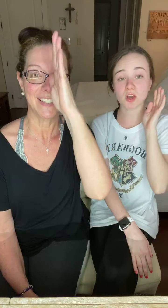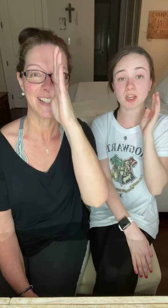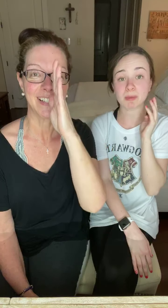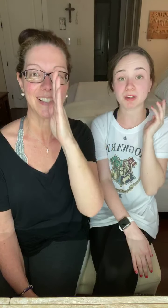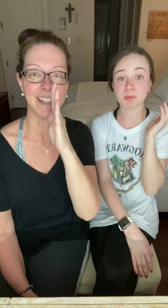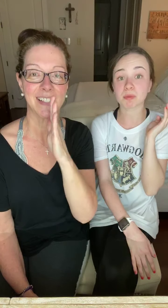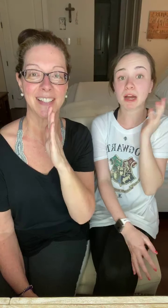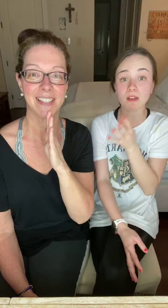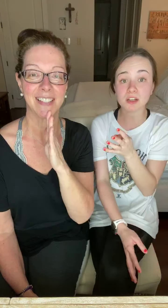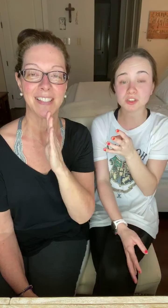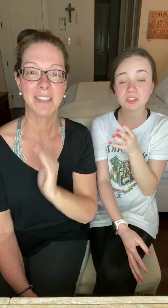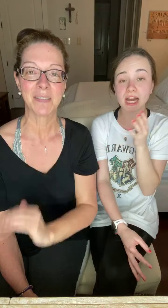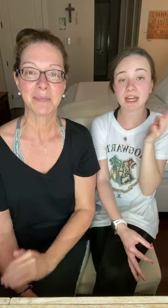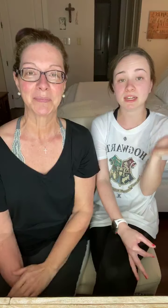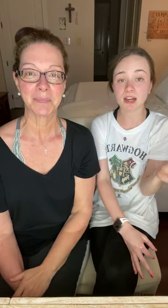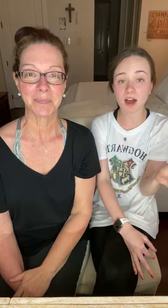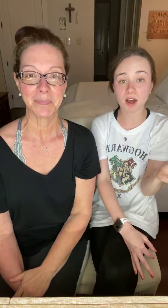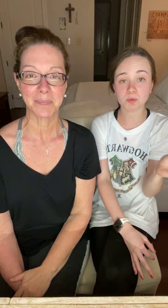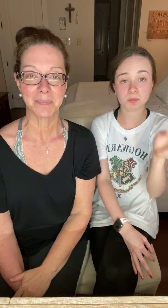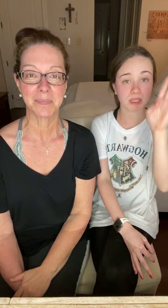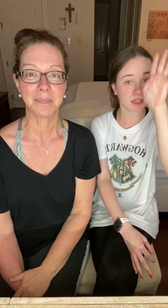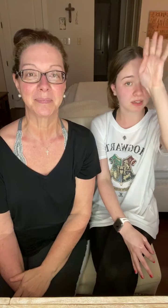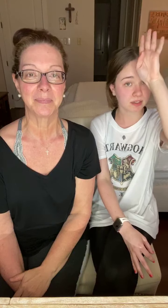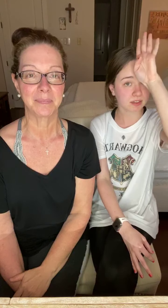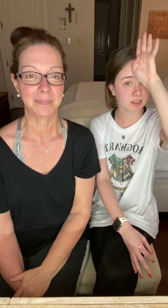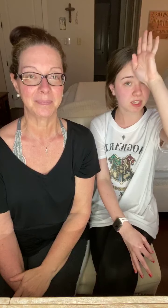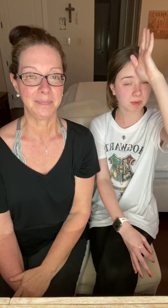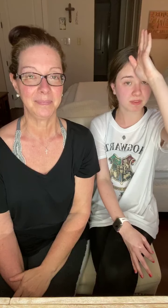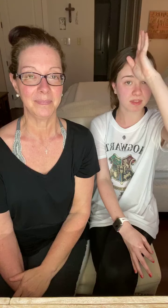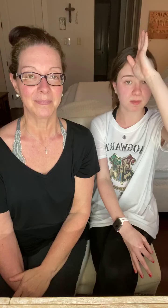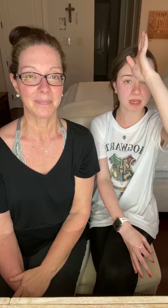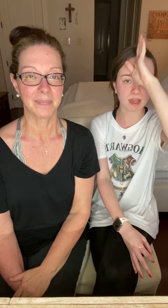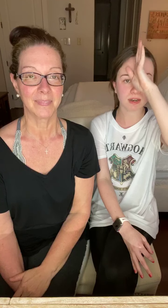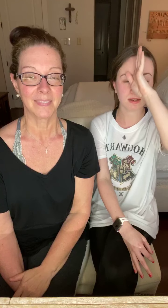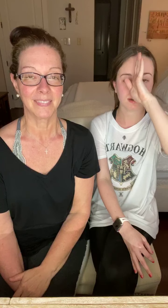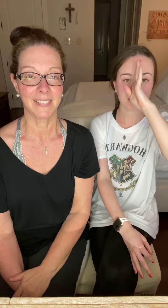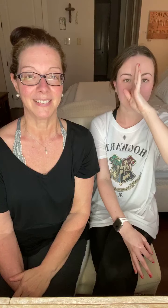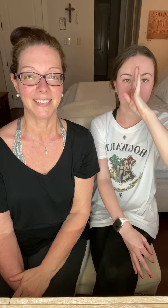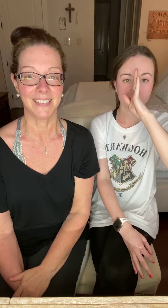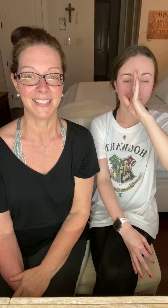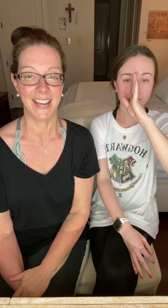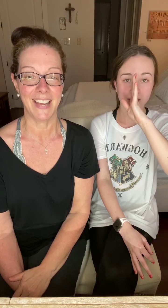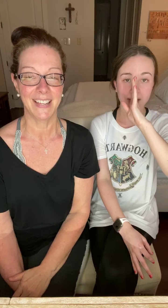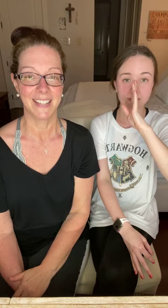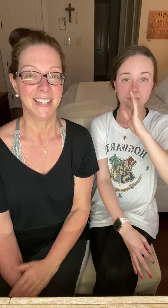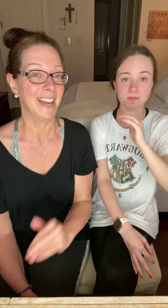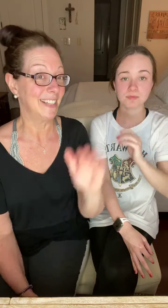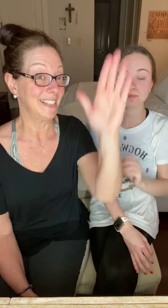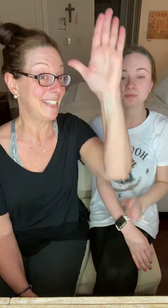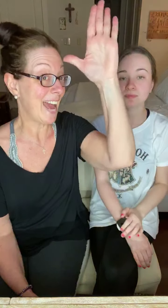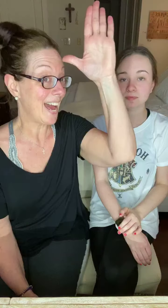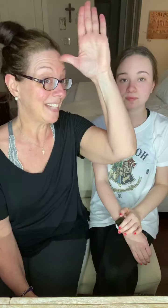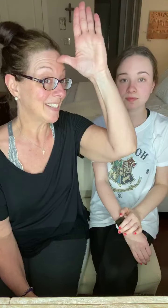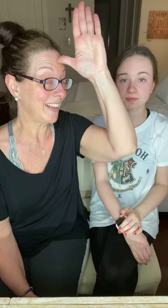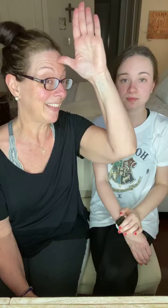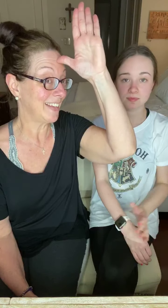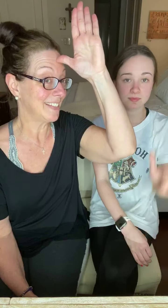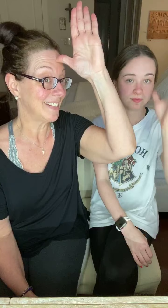talking about your biological dad and God would be keeping the thumb in. Okay. Right? Yeah. That dad is like this.